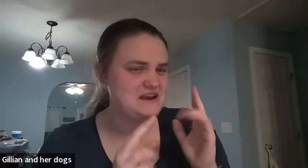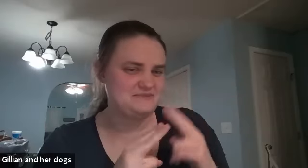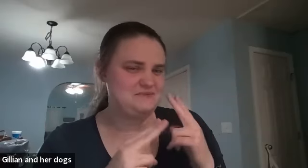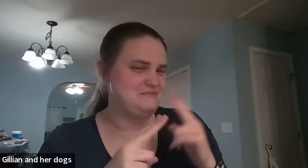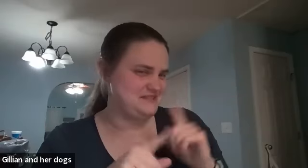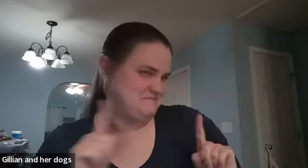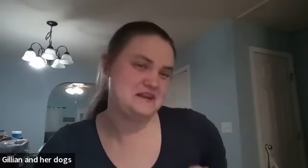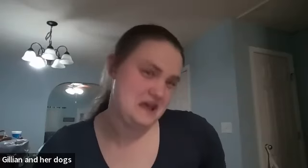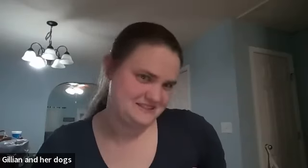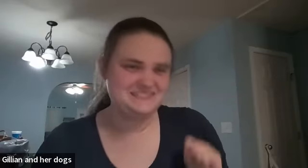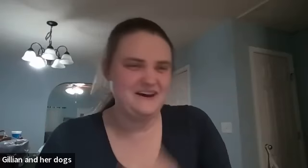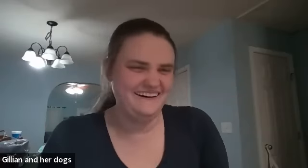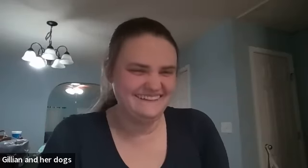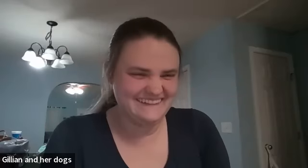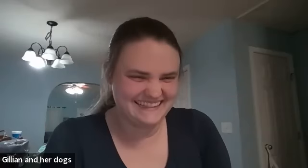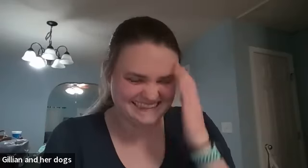name is probably something else. So